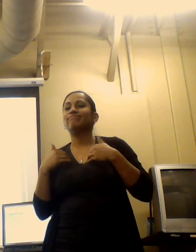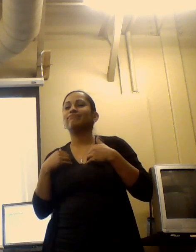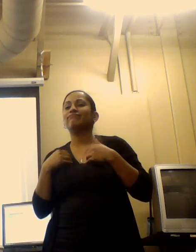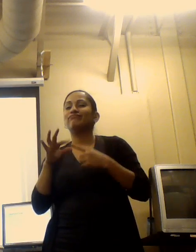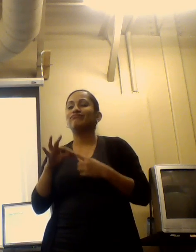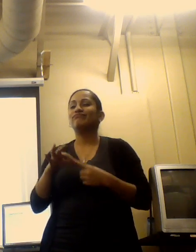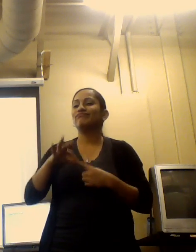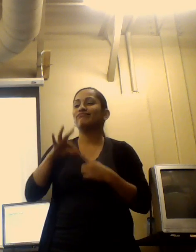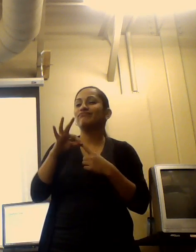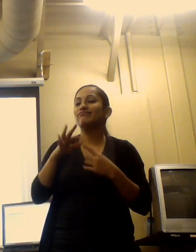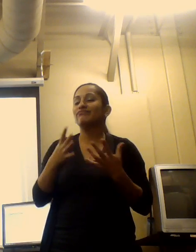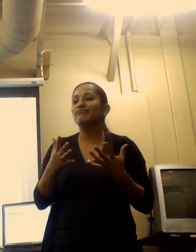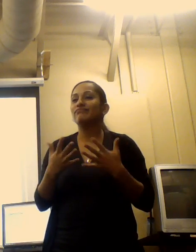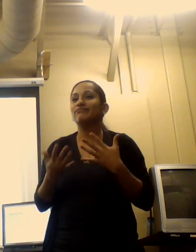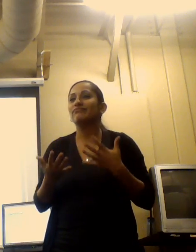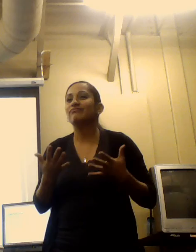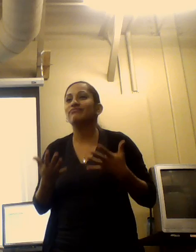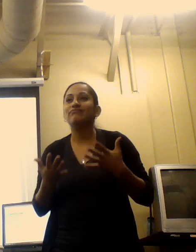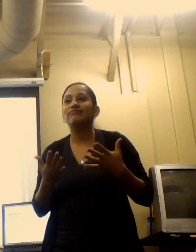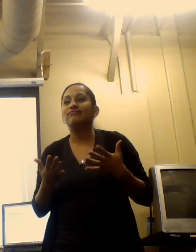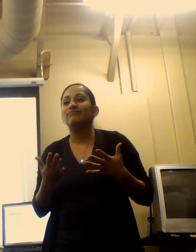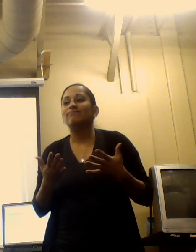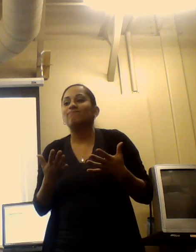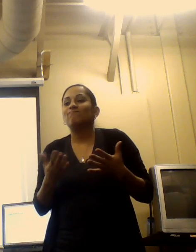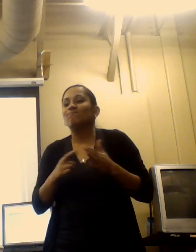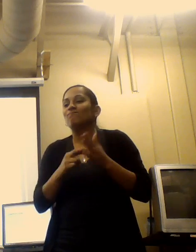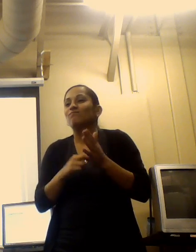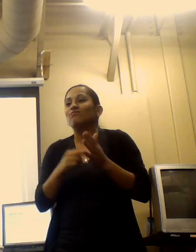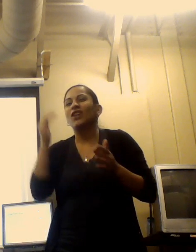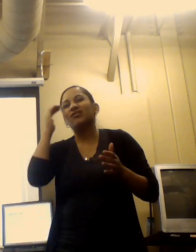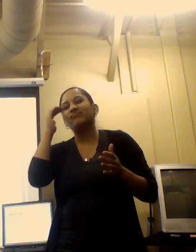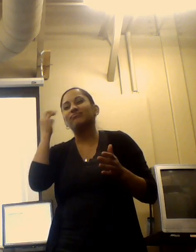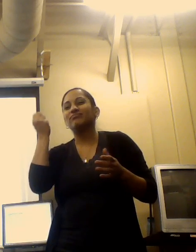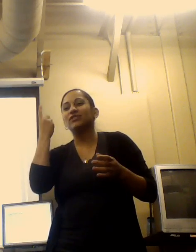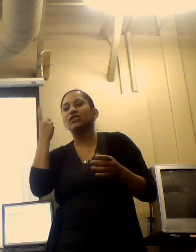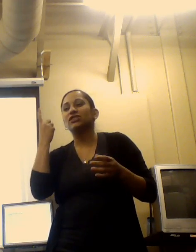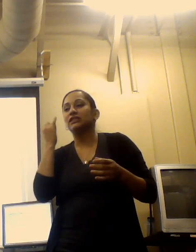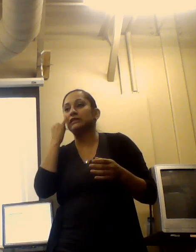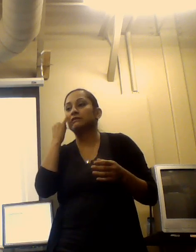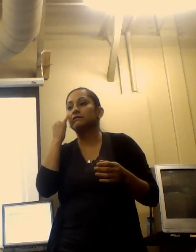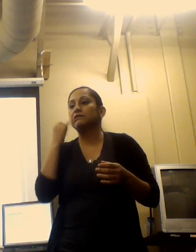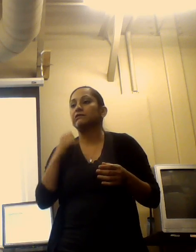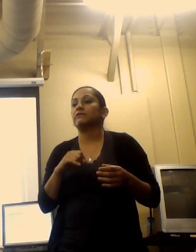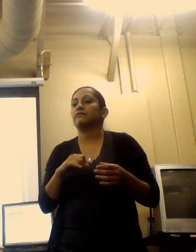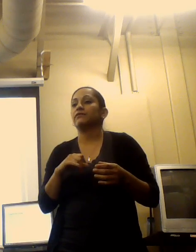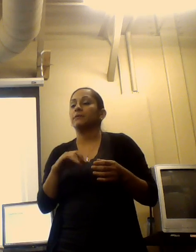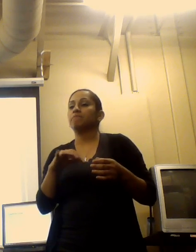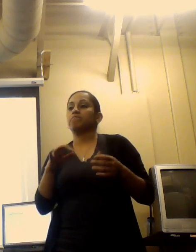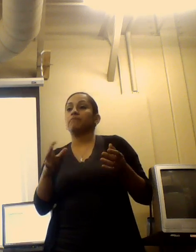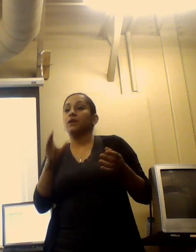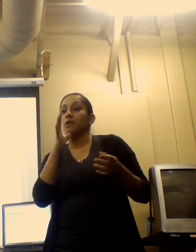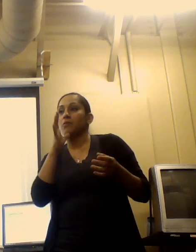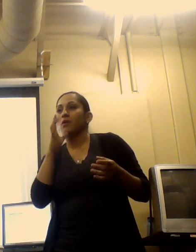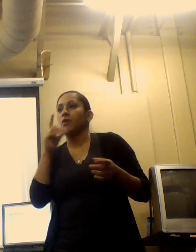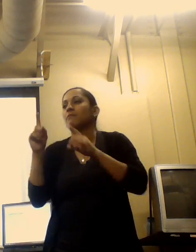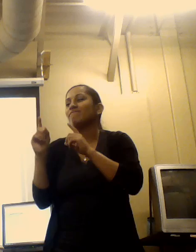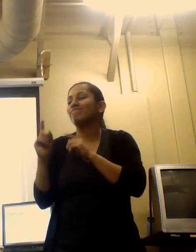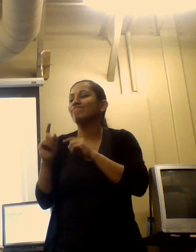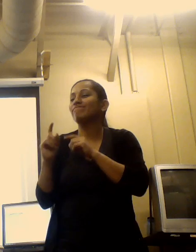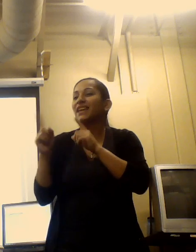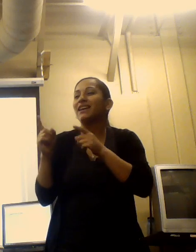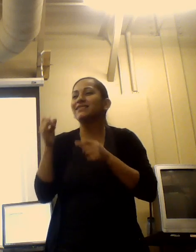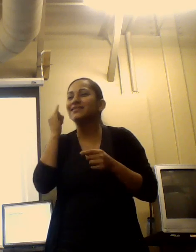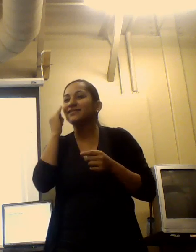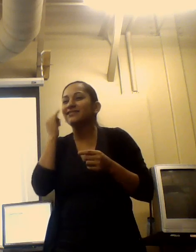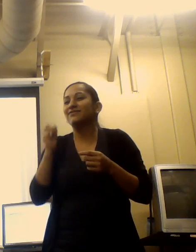definitely make sure you have some sort of mom permission, or just make sure you're very, very cautious when photographing